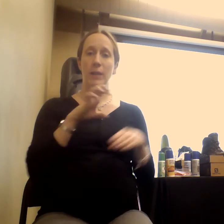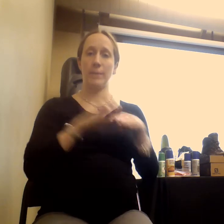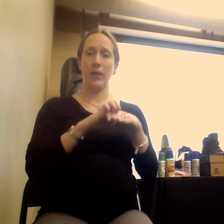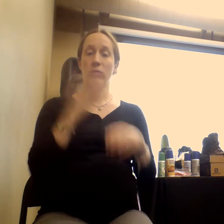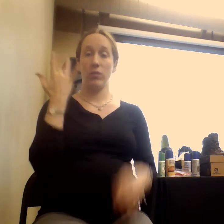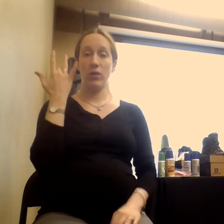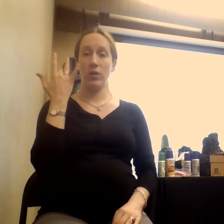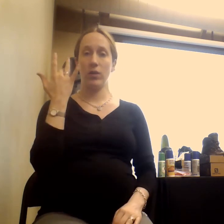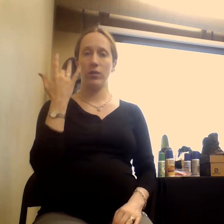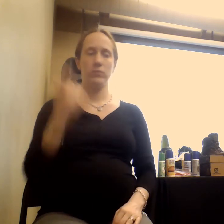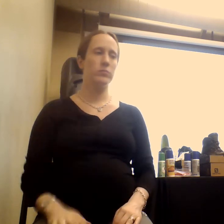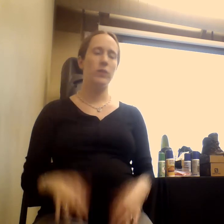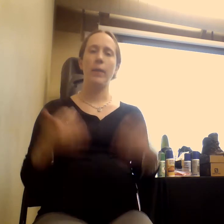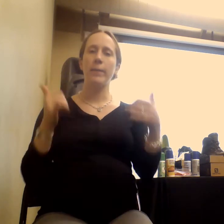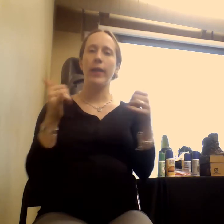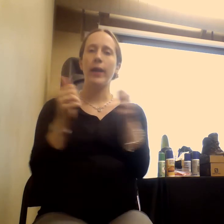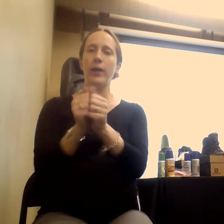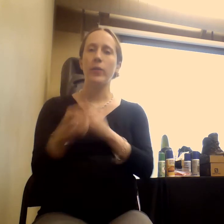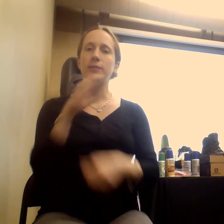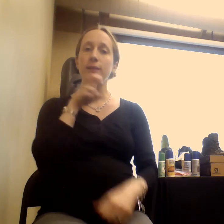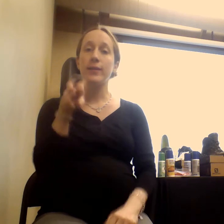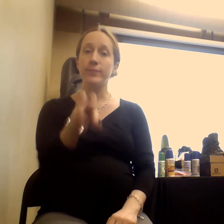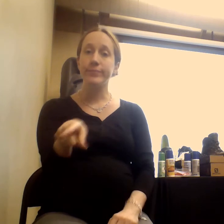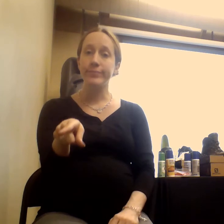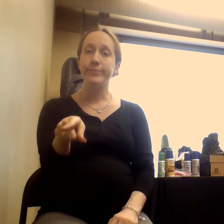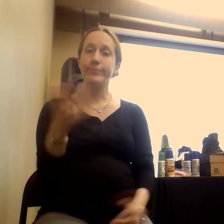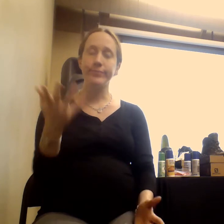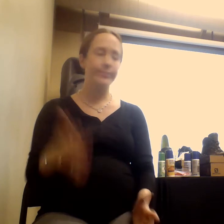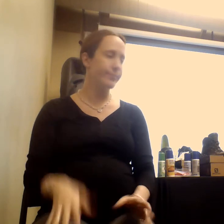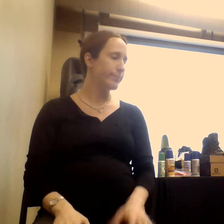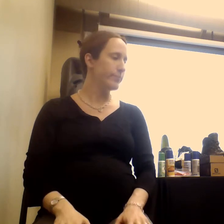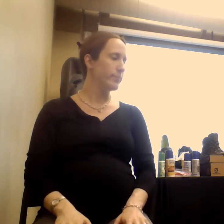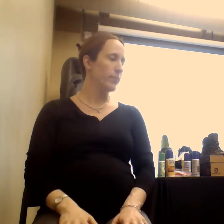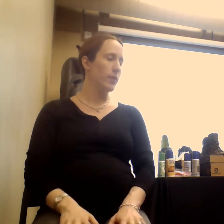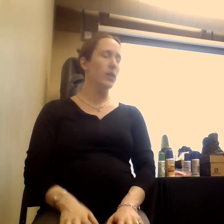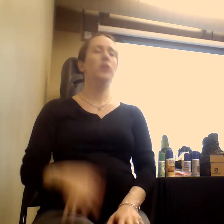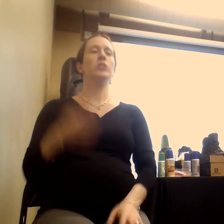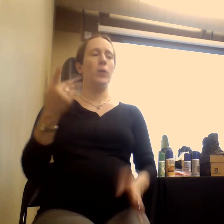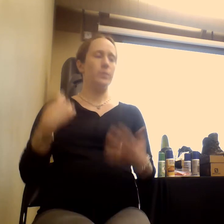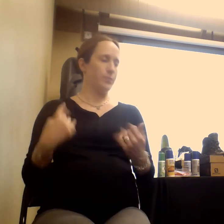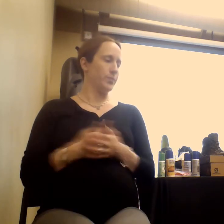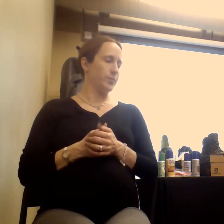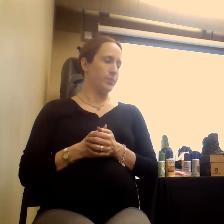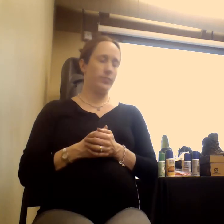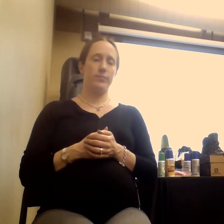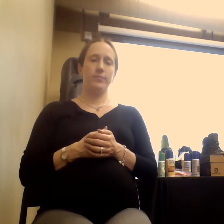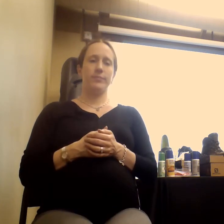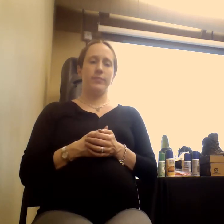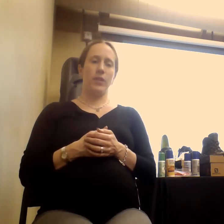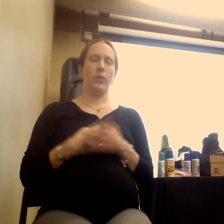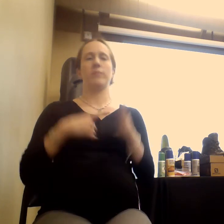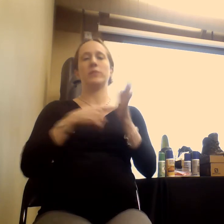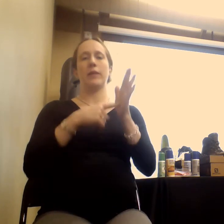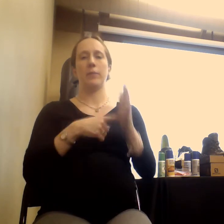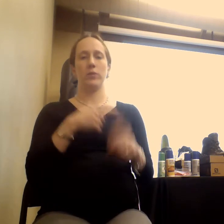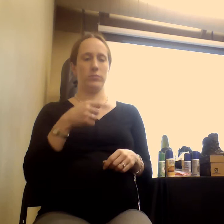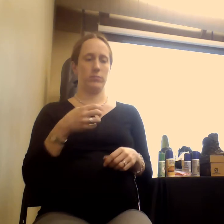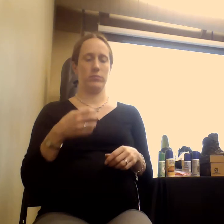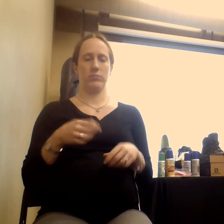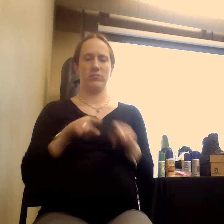desert. Okay, that's a log, that's a stick, that's a rock. Doesn't matter what it is, but under it is shade, right? And